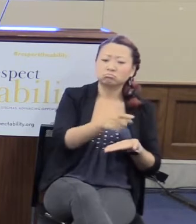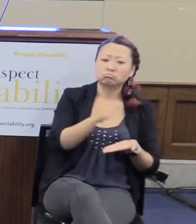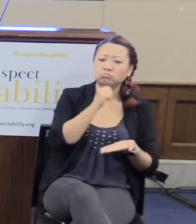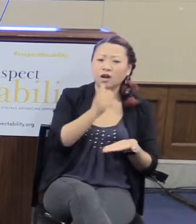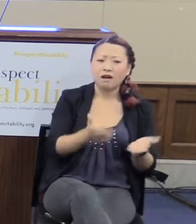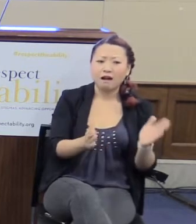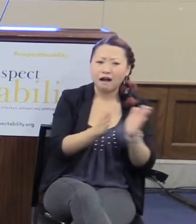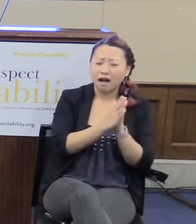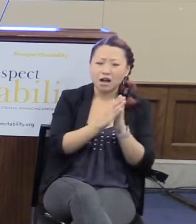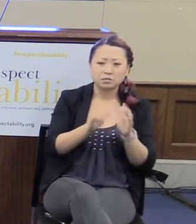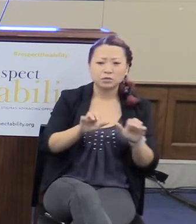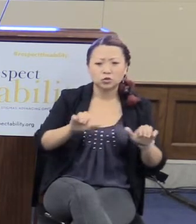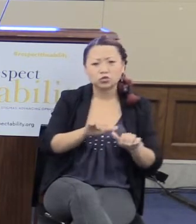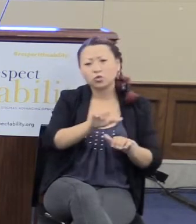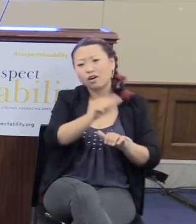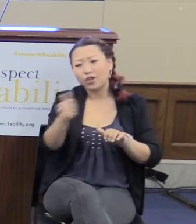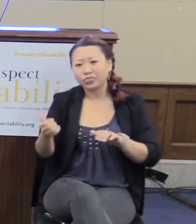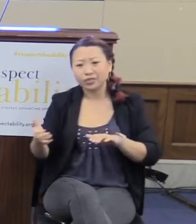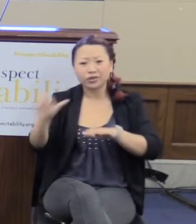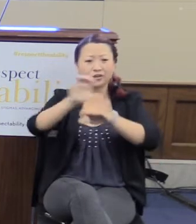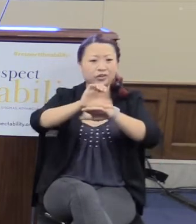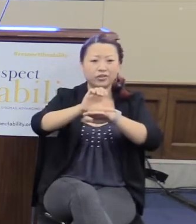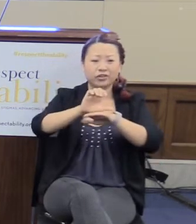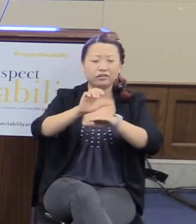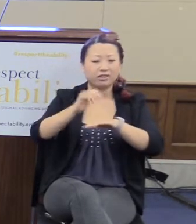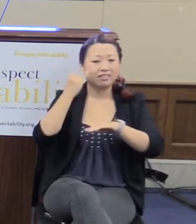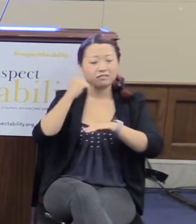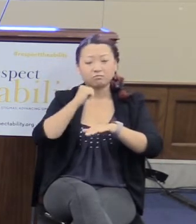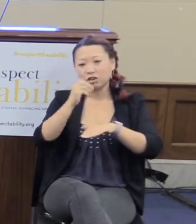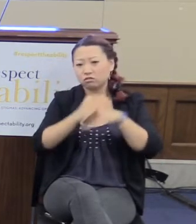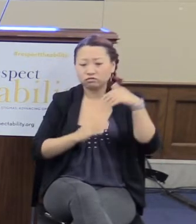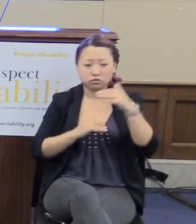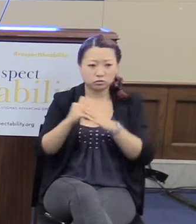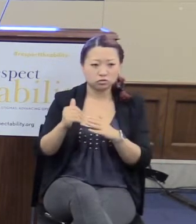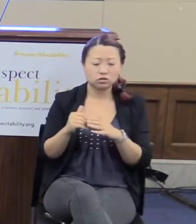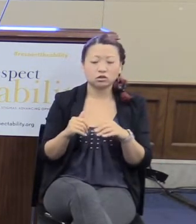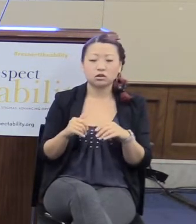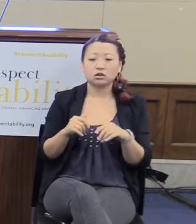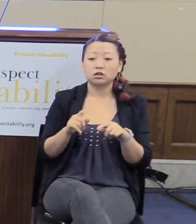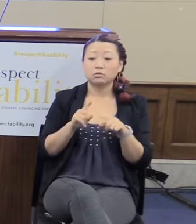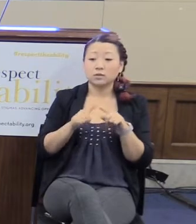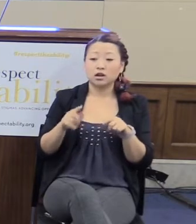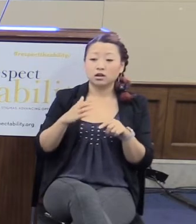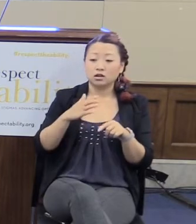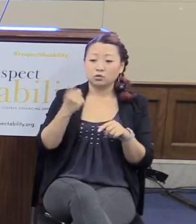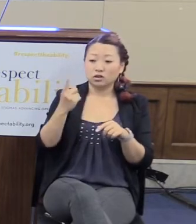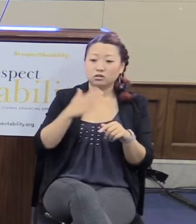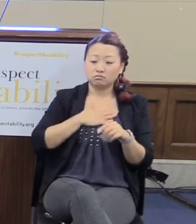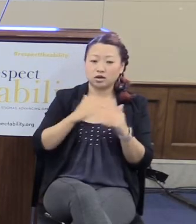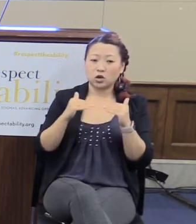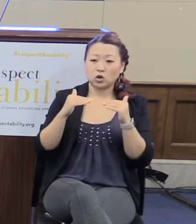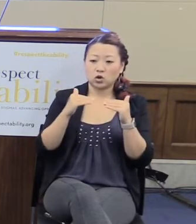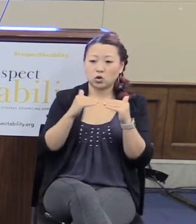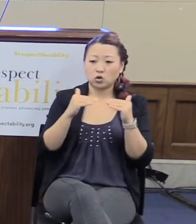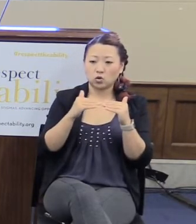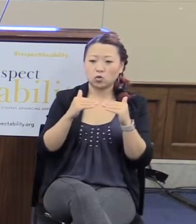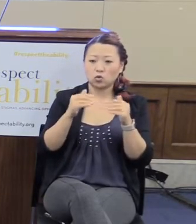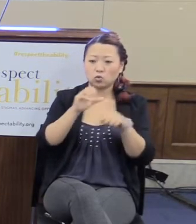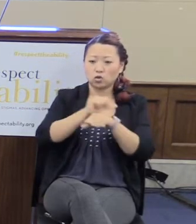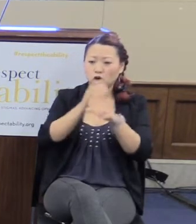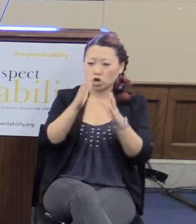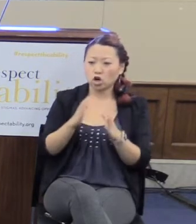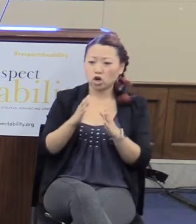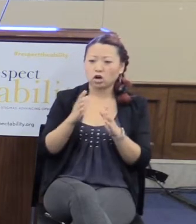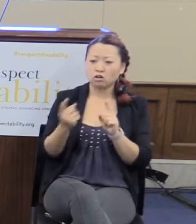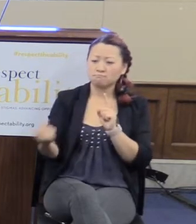asking me to do anything that I wasn't comfortable with. But if one of my coworkers got to me, and she said, "Hey,